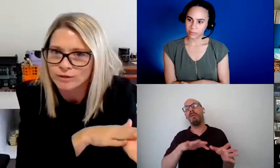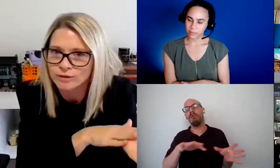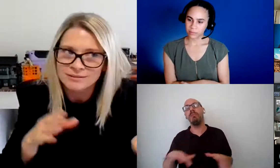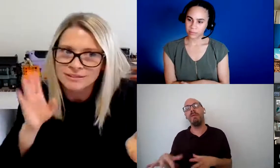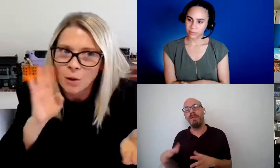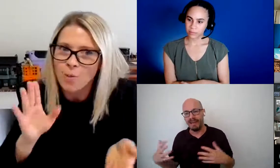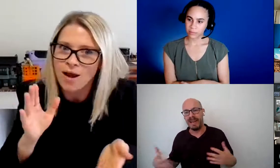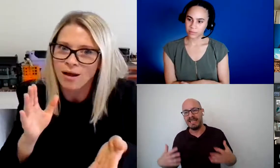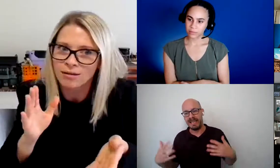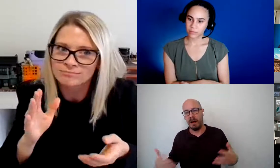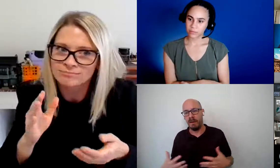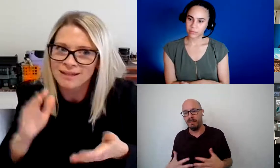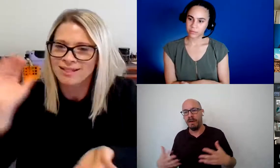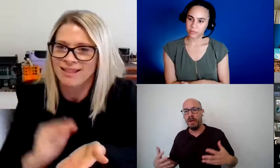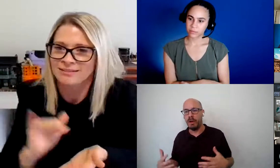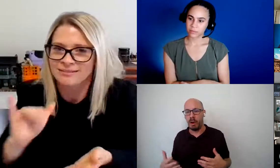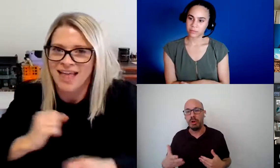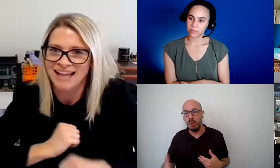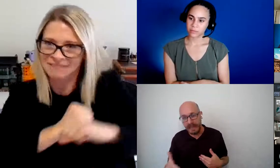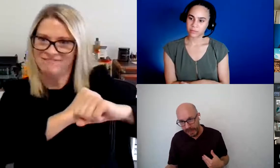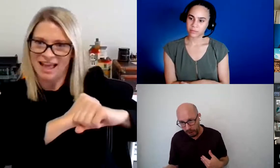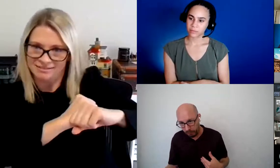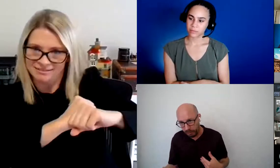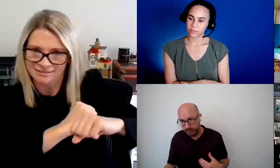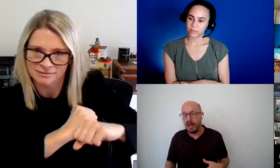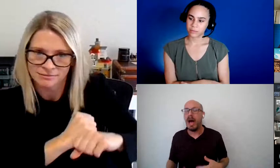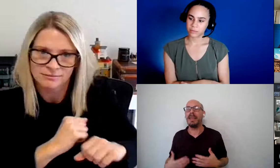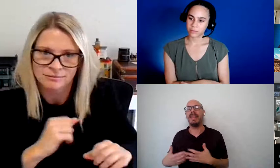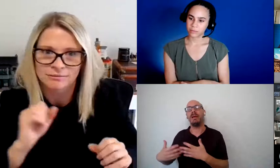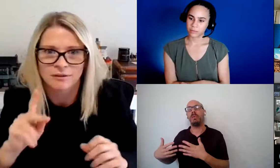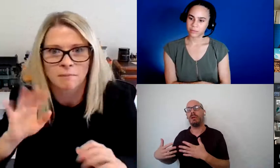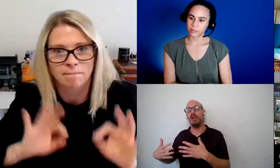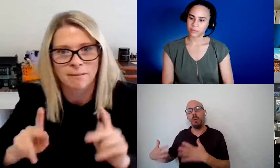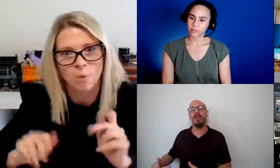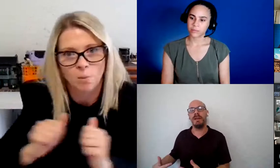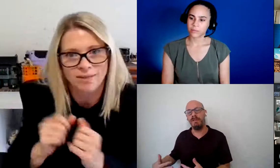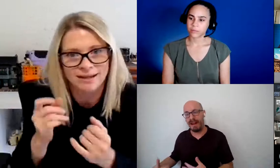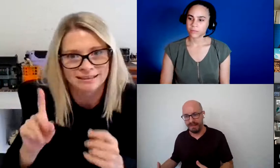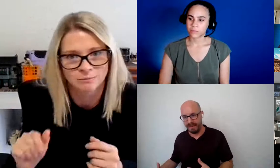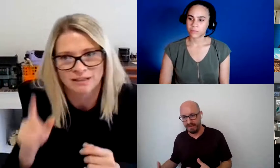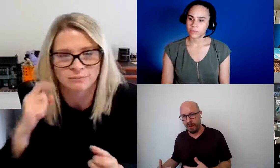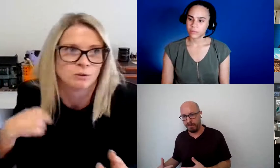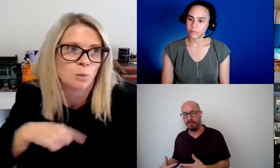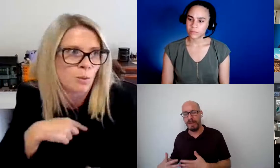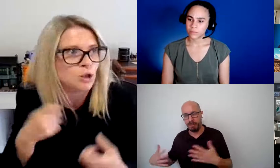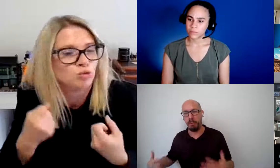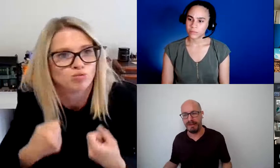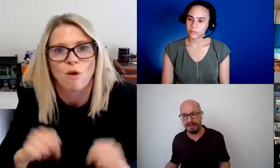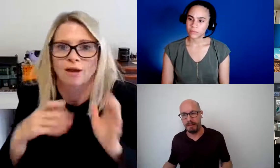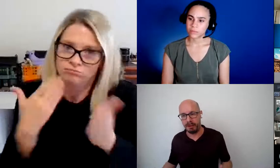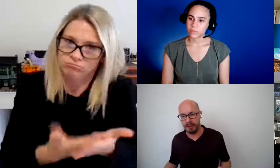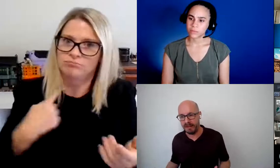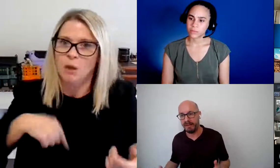Right? So if we remove this idea of, oh, you need help, I think we lower the defenses of people with disabilities.